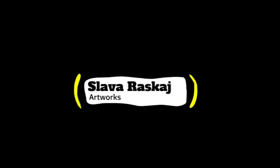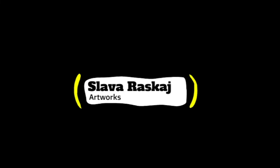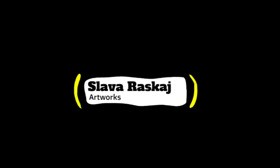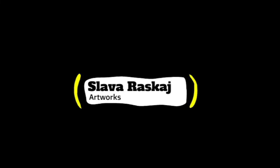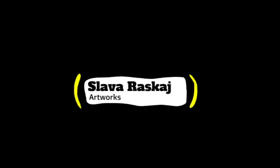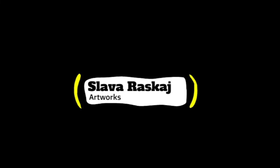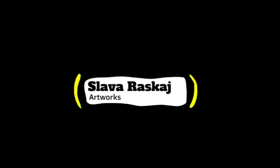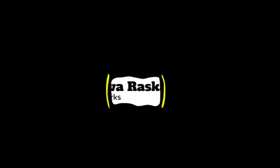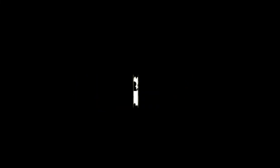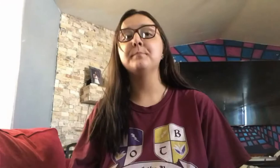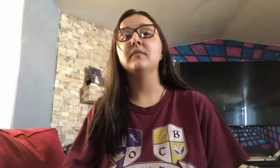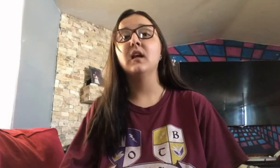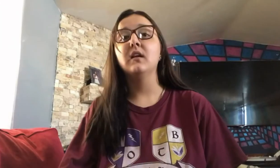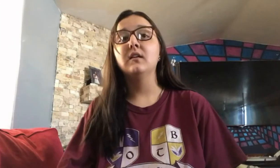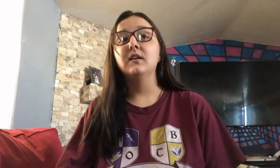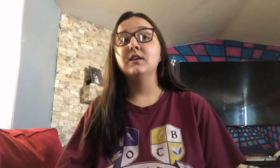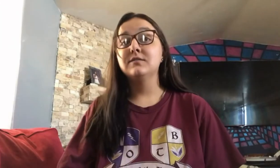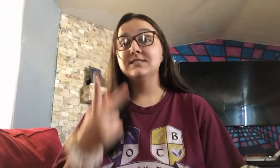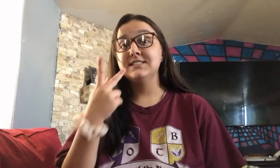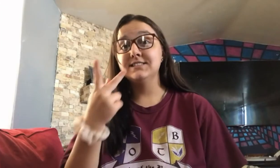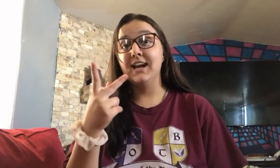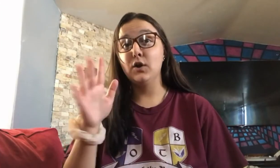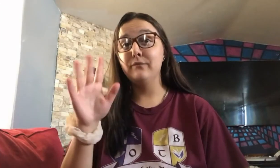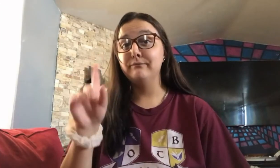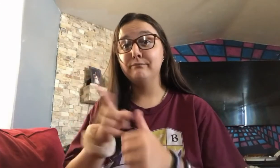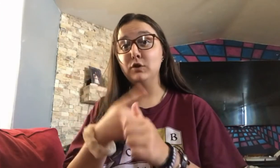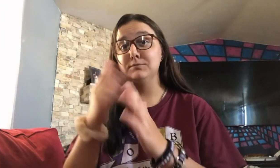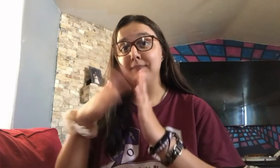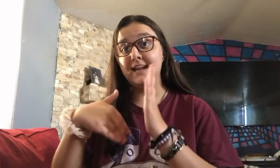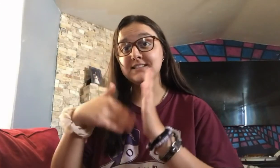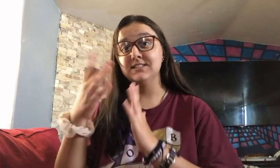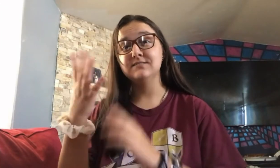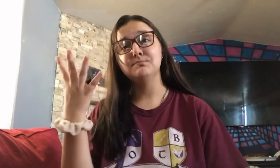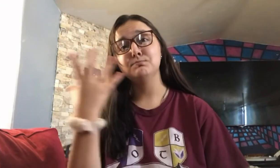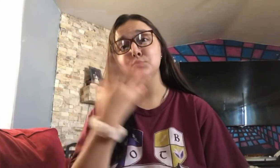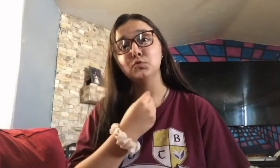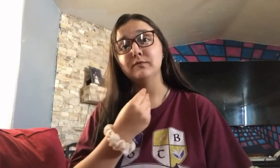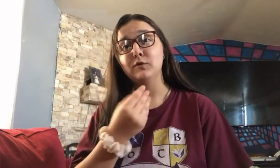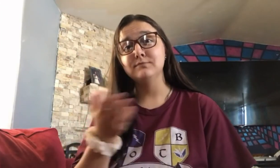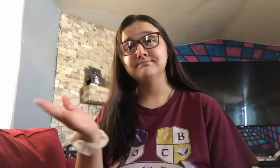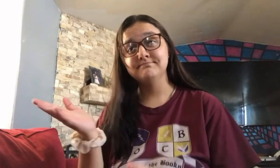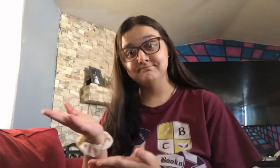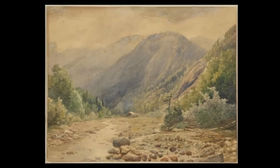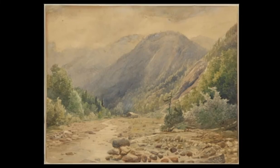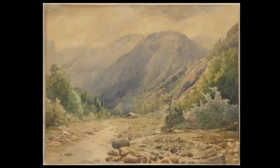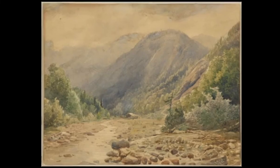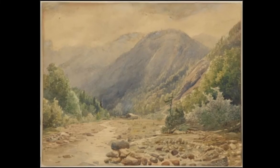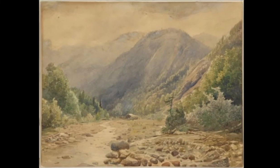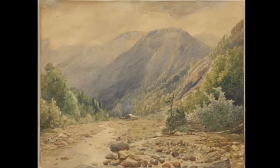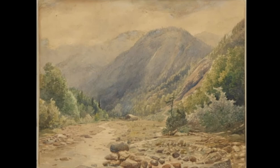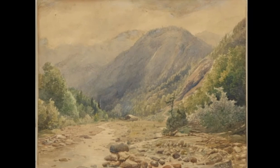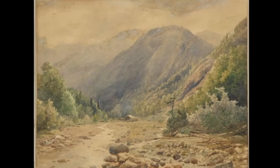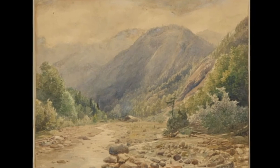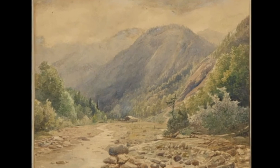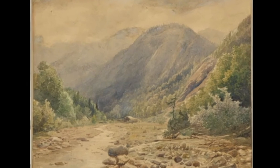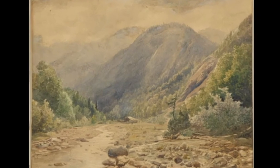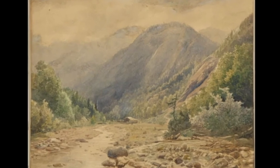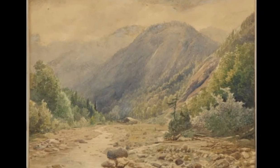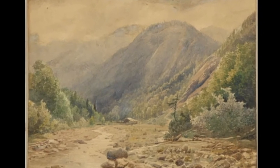Raskos artworks. It cuts back to the student. Her first painting is beautiful. It cuts to a moving photo. The photo shows mountain